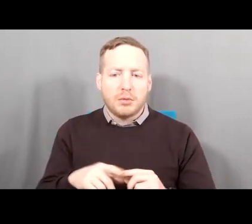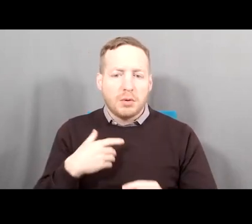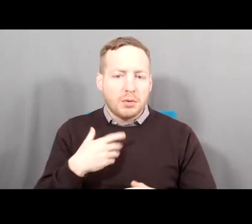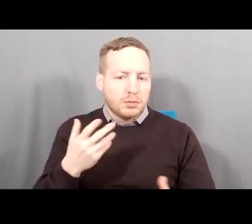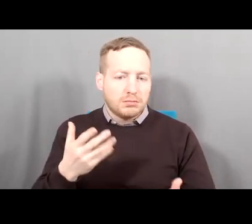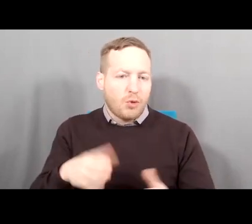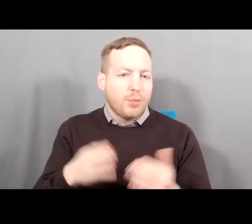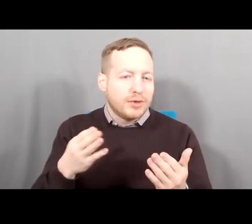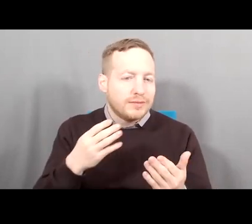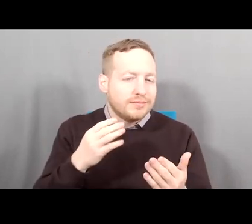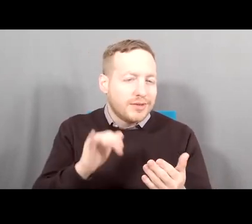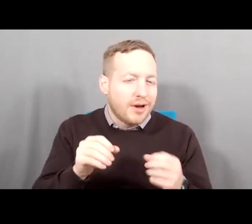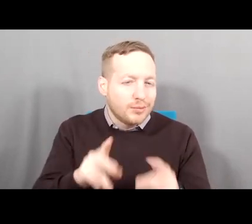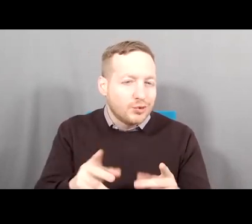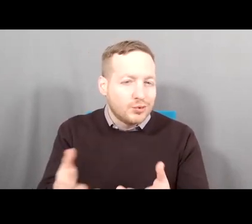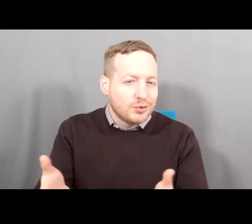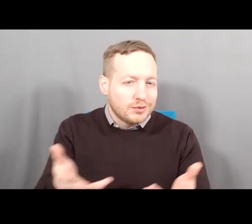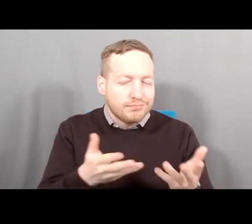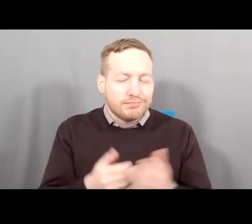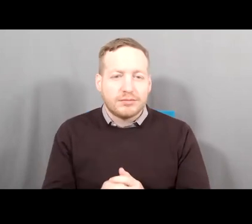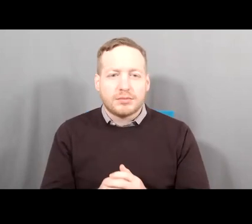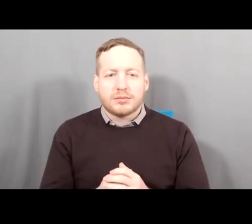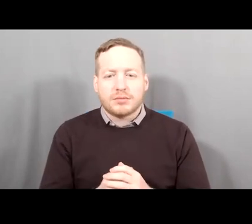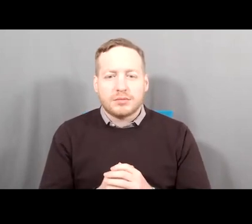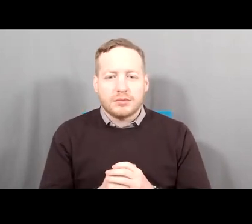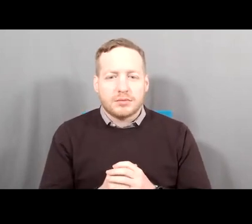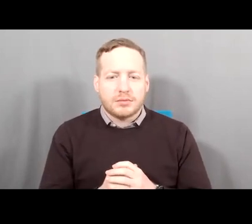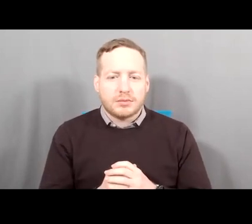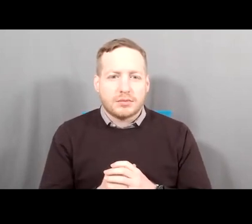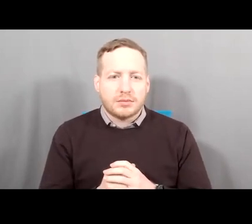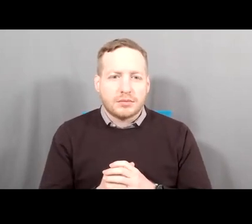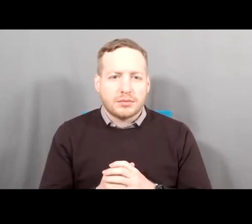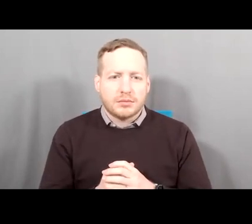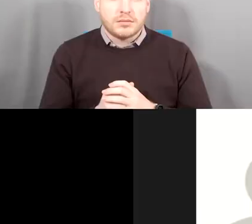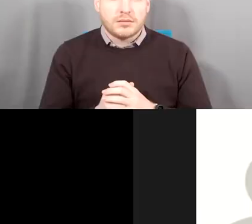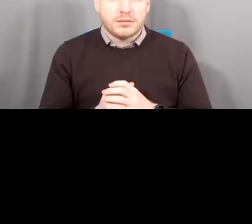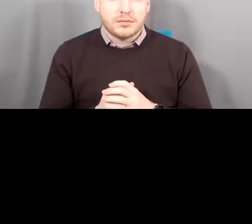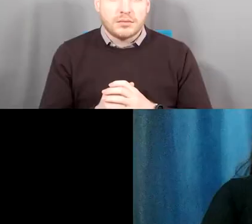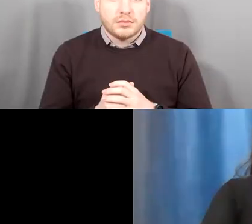that we're already proposing for the Rhode Island Commission has already addressed those issues.